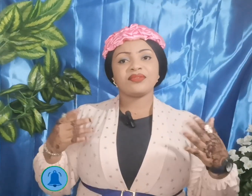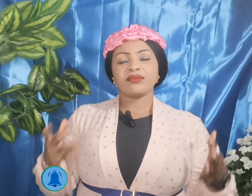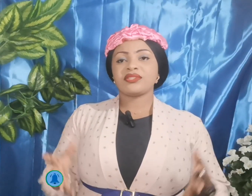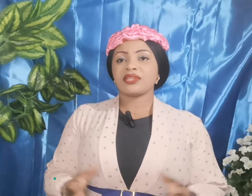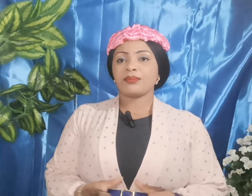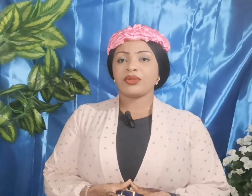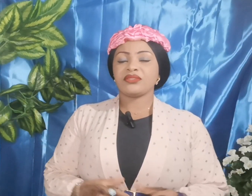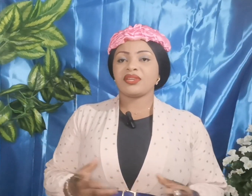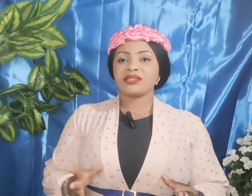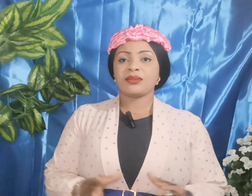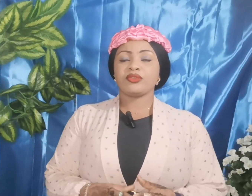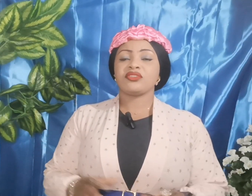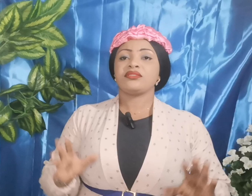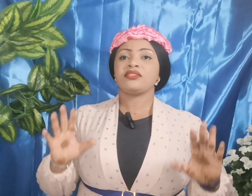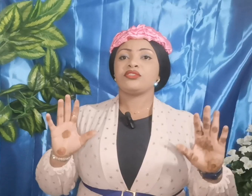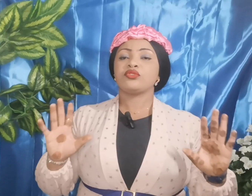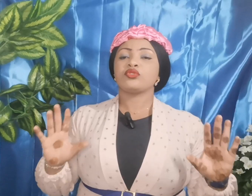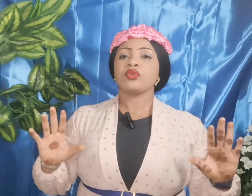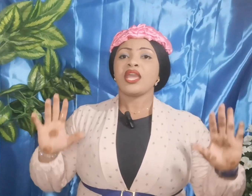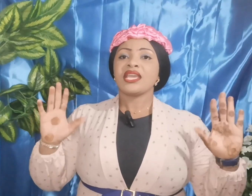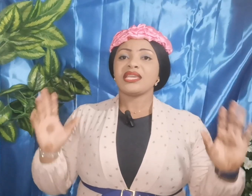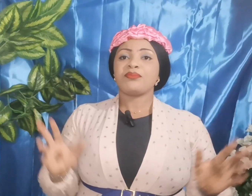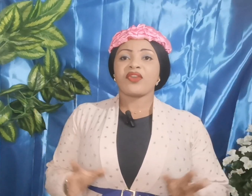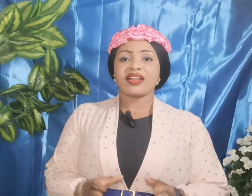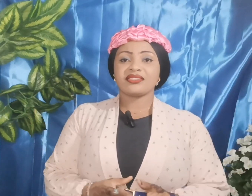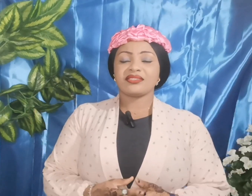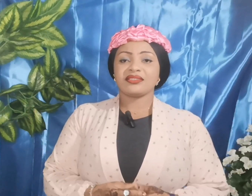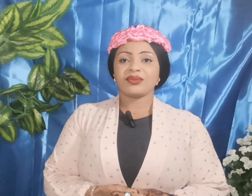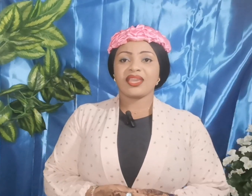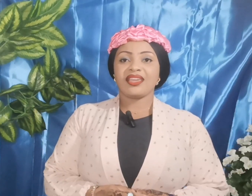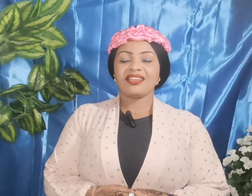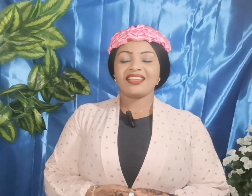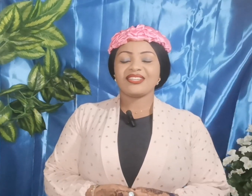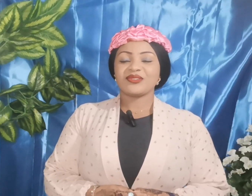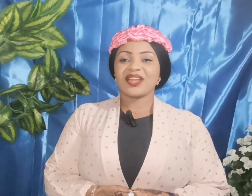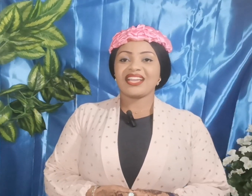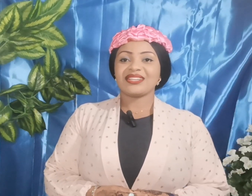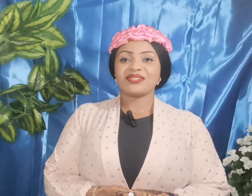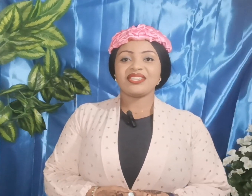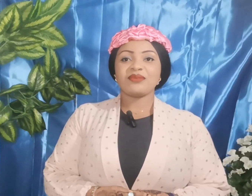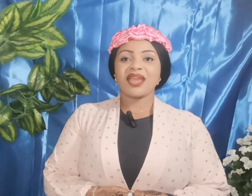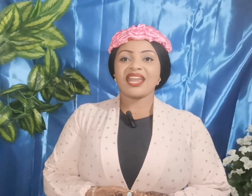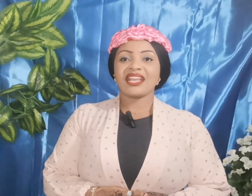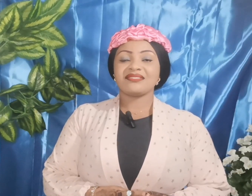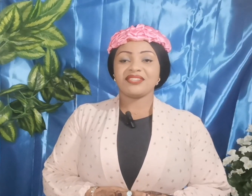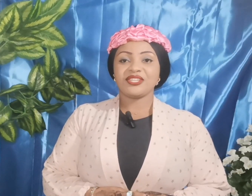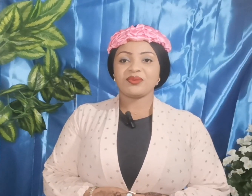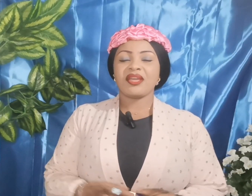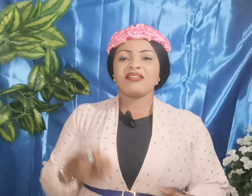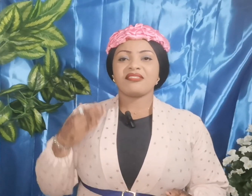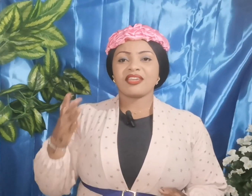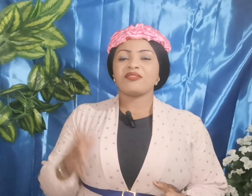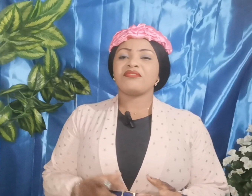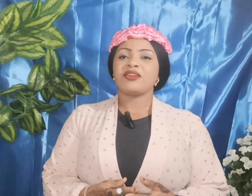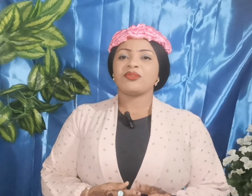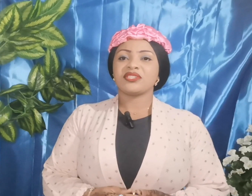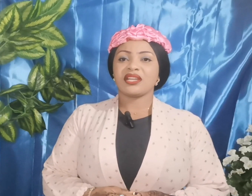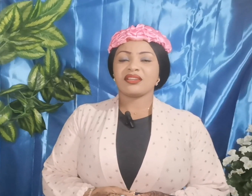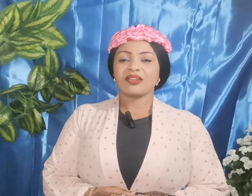very simple. It's very simple. Just need you to keep practicing, okay? So guys, I'll see you in my next video. Thank you very much, Anna.